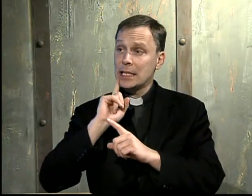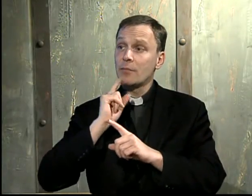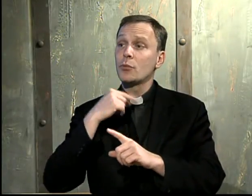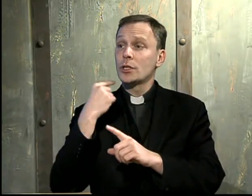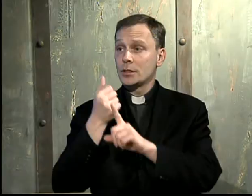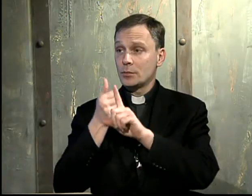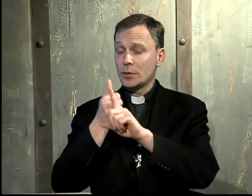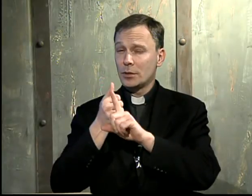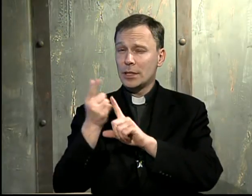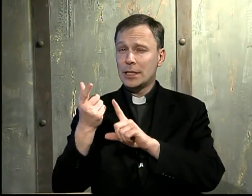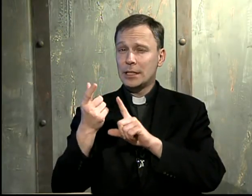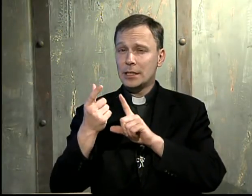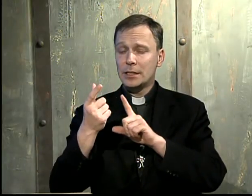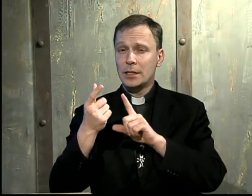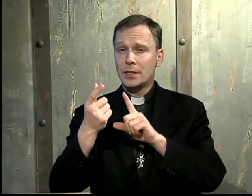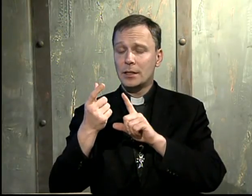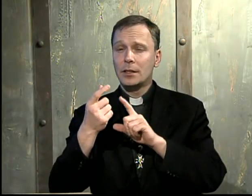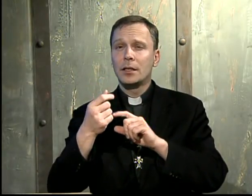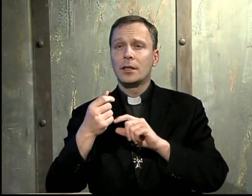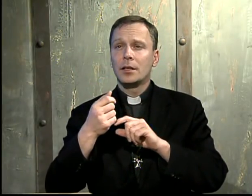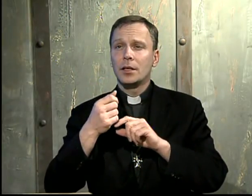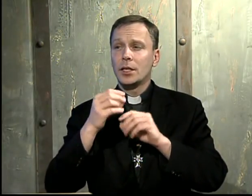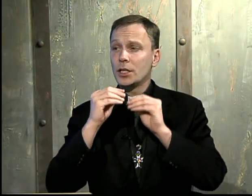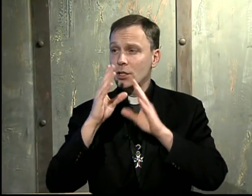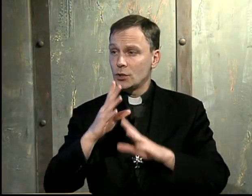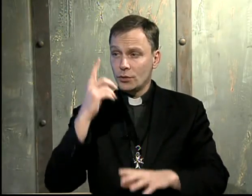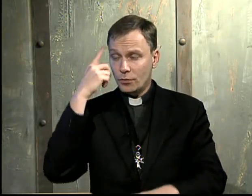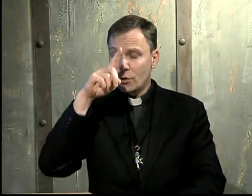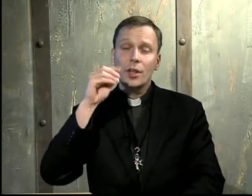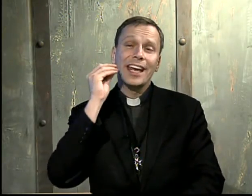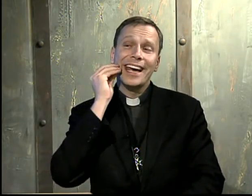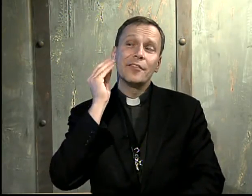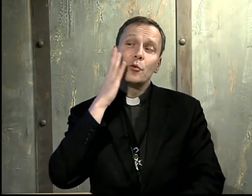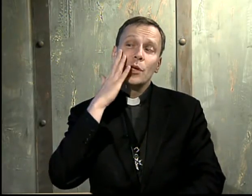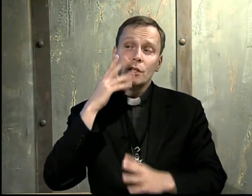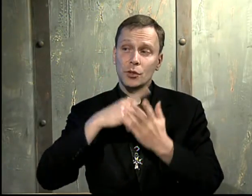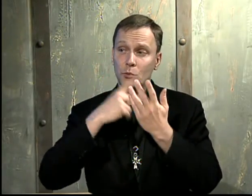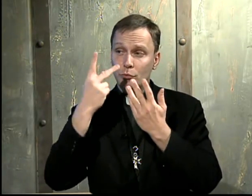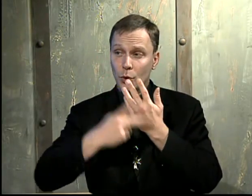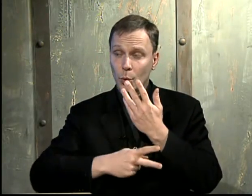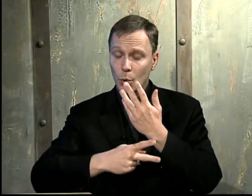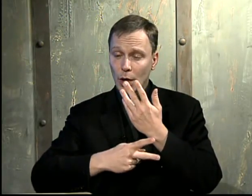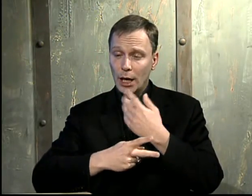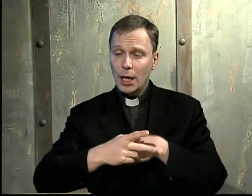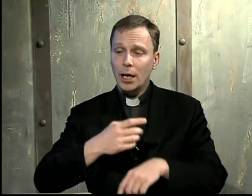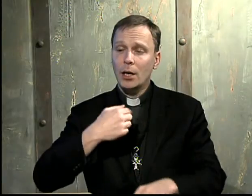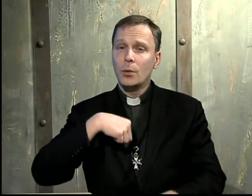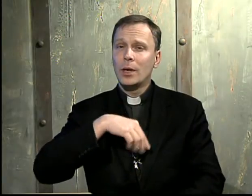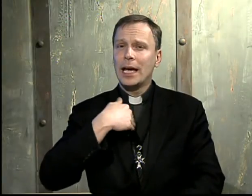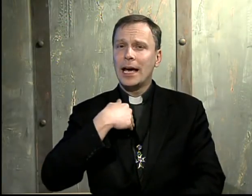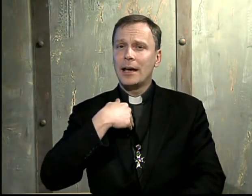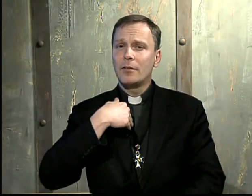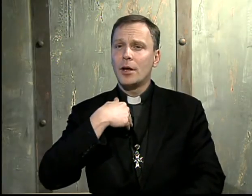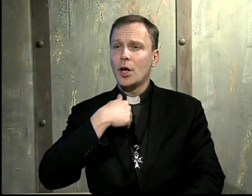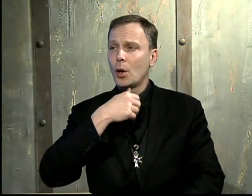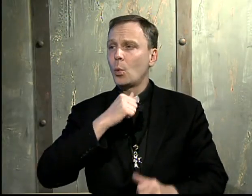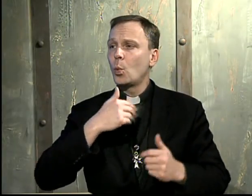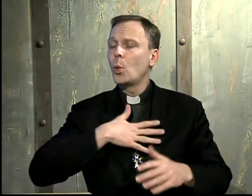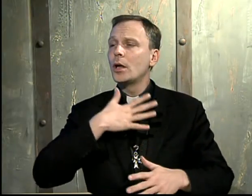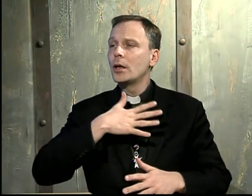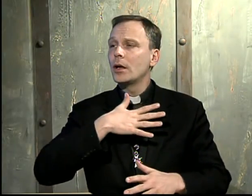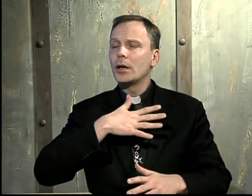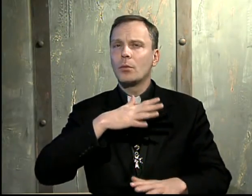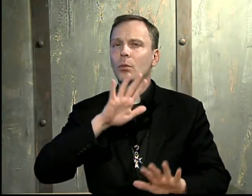Sean Carey, himself a deaf priest here in the Archdiocese, is also a teacher for the confirmation program for the